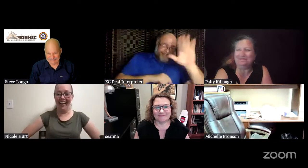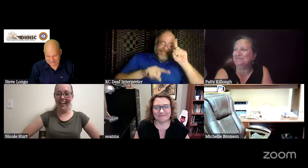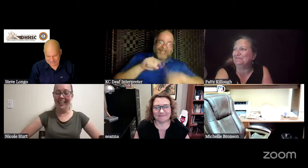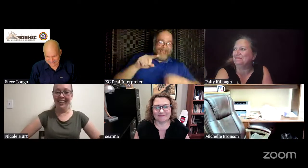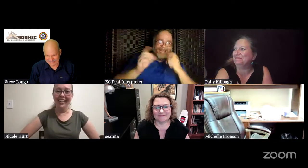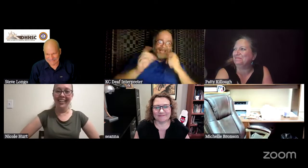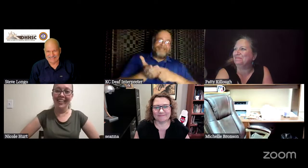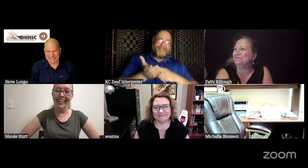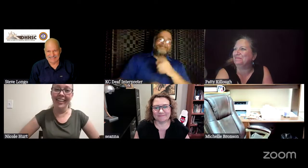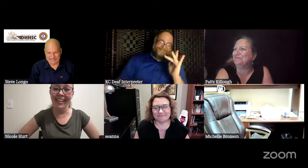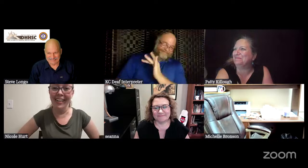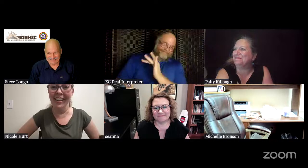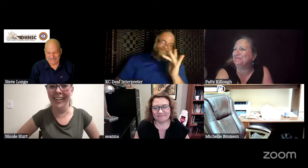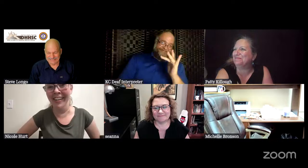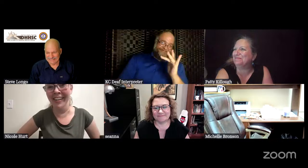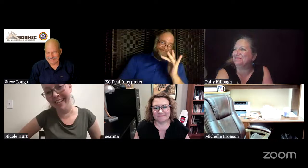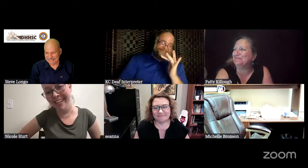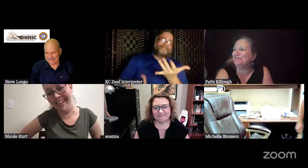on.